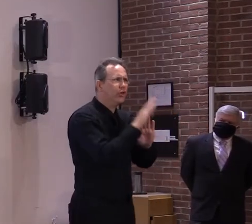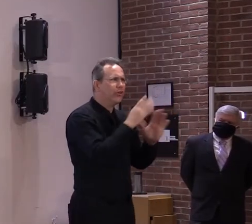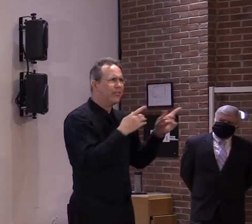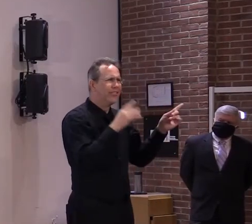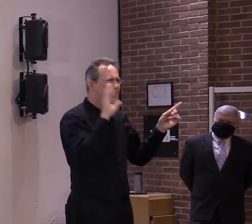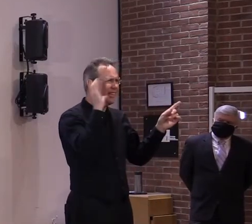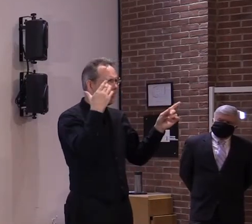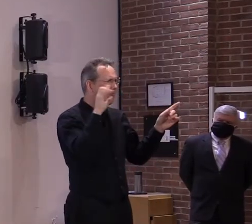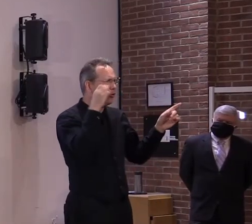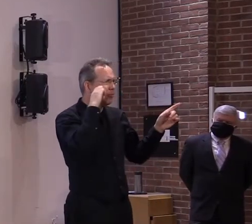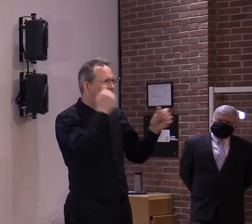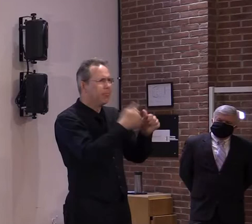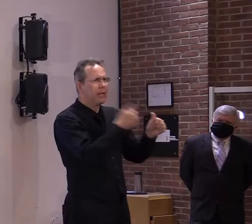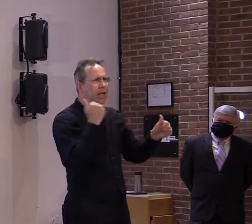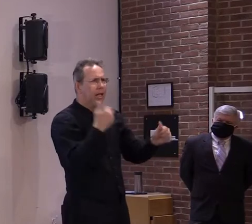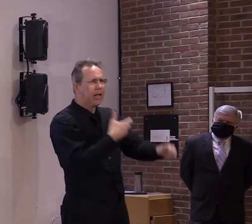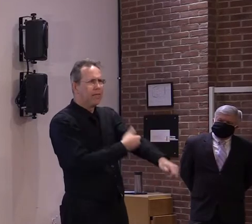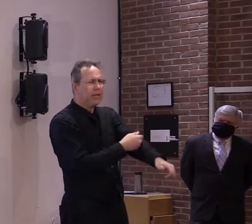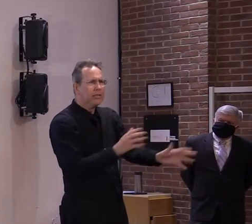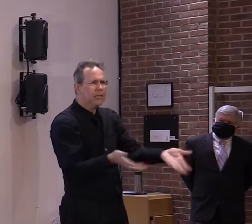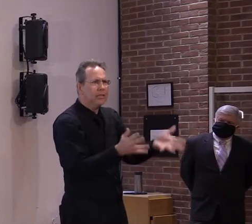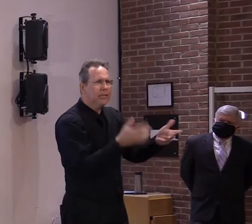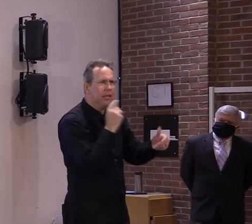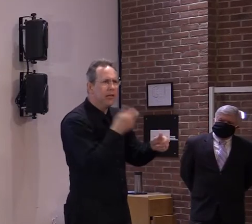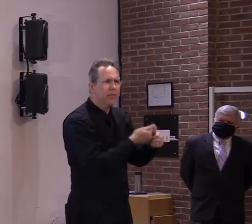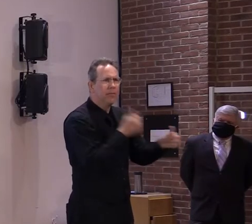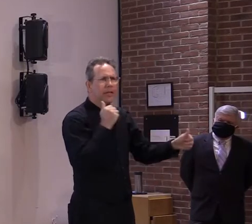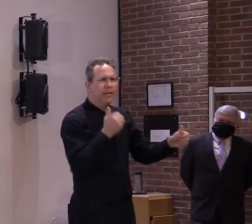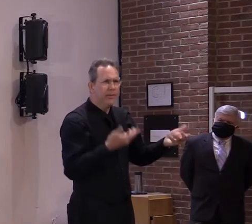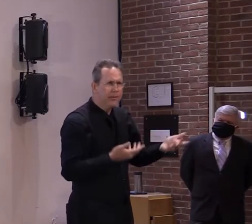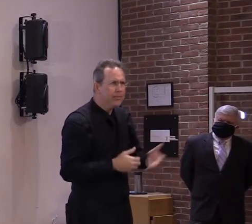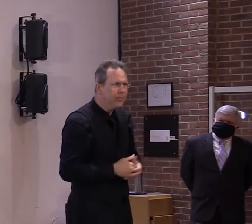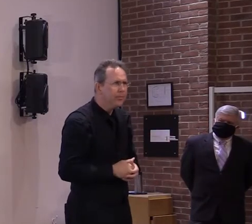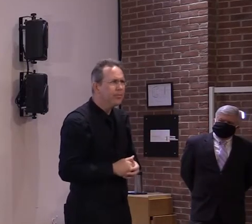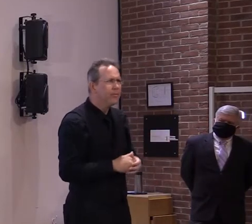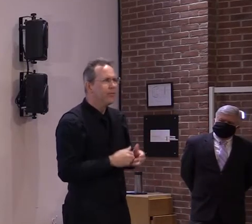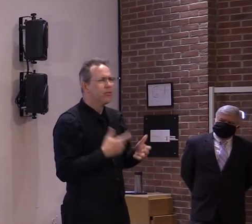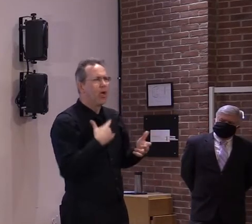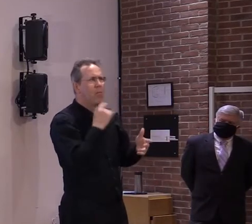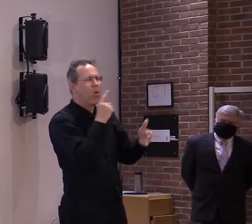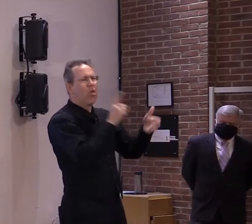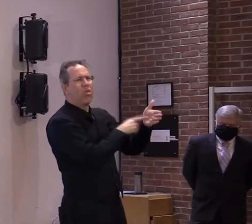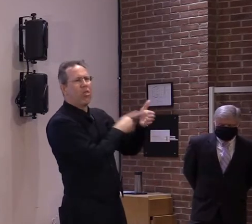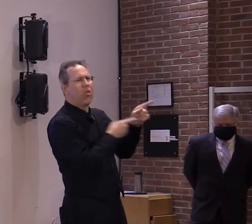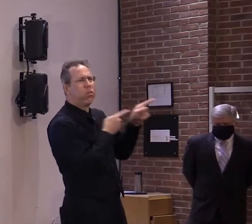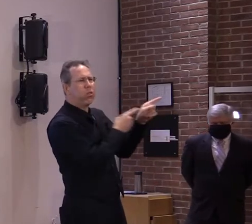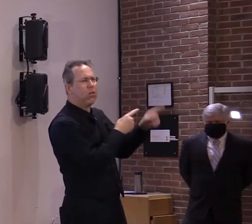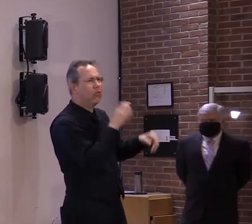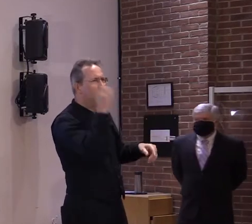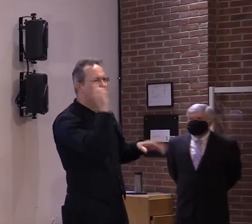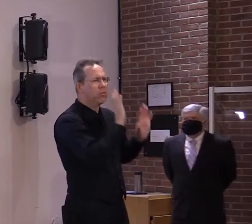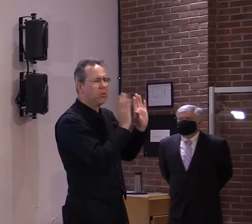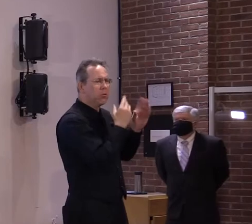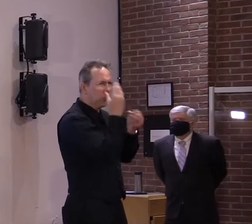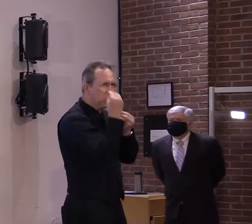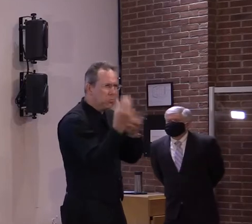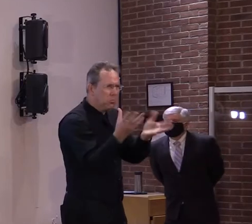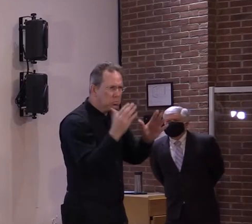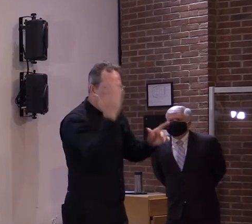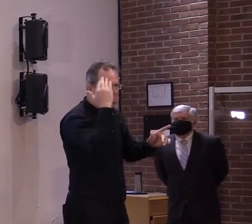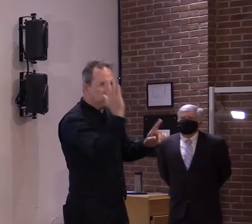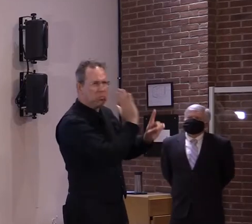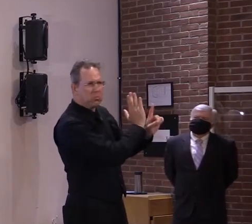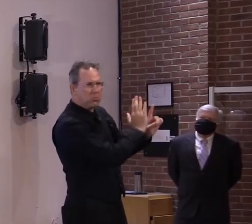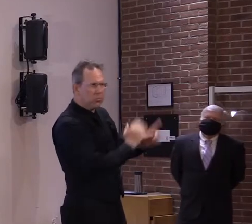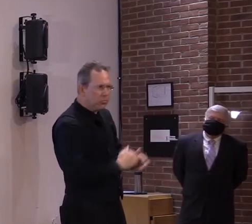been criticized a lot. I'm not here to criticize them at all. I'm just here to show a comparison that we have not had